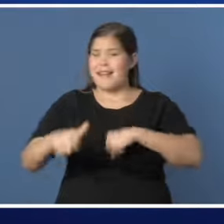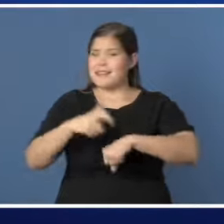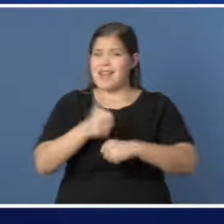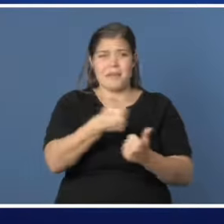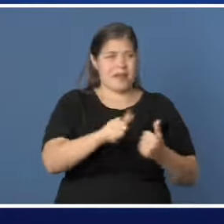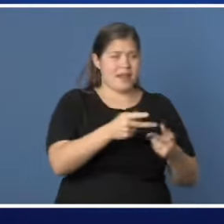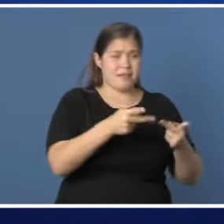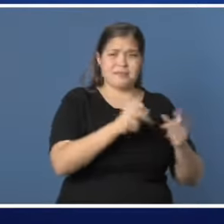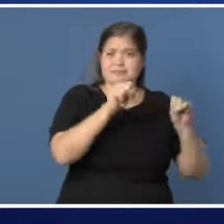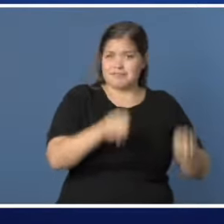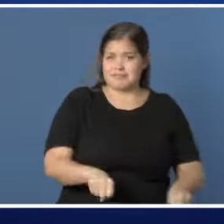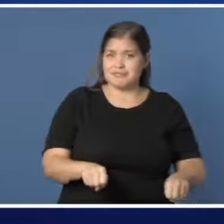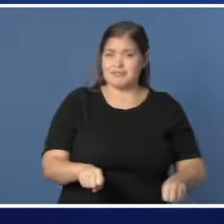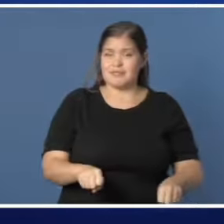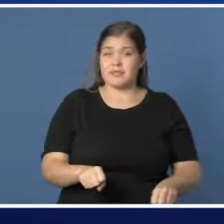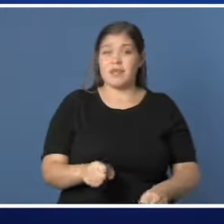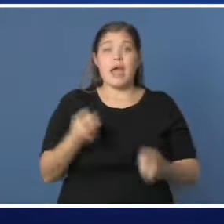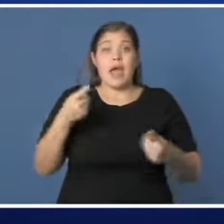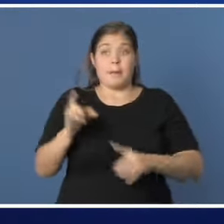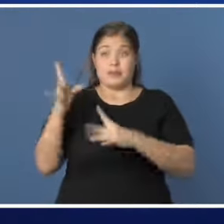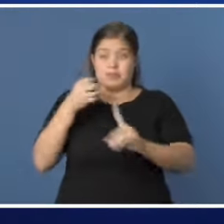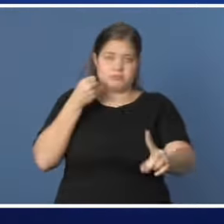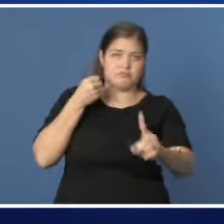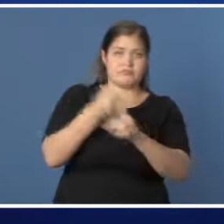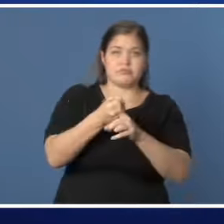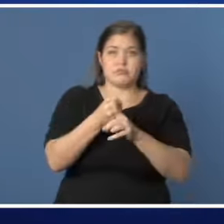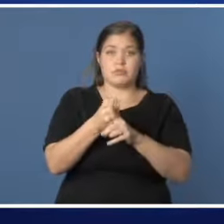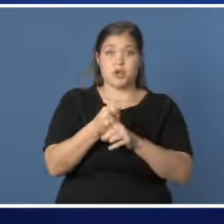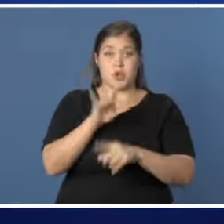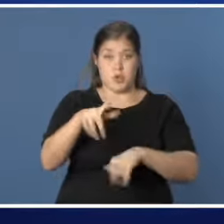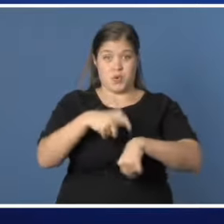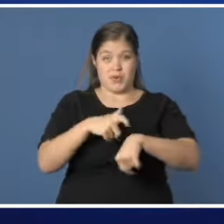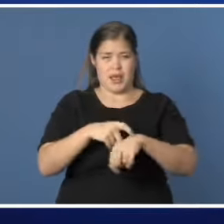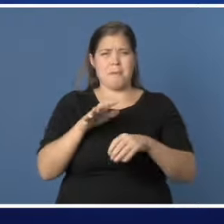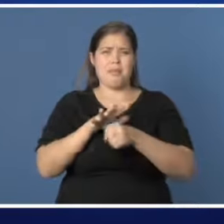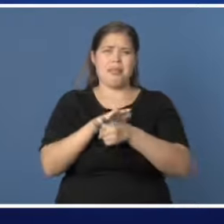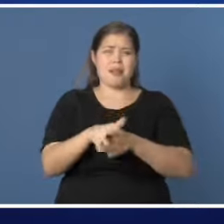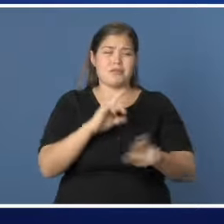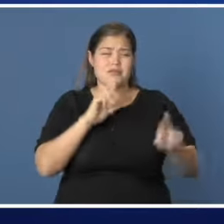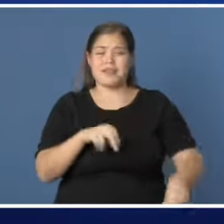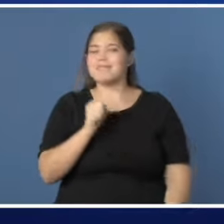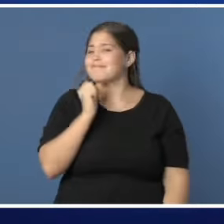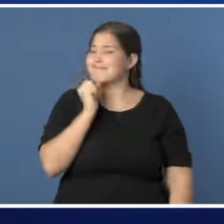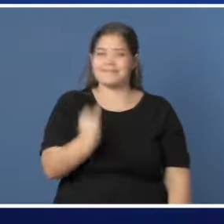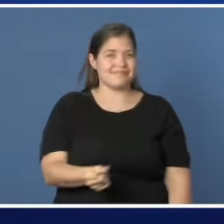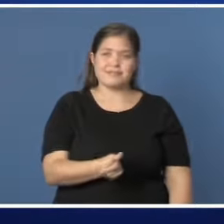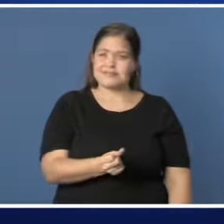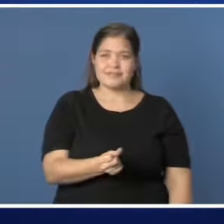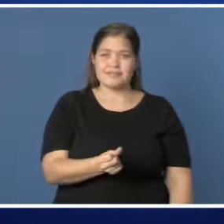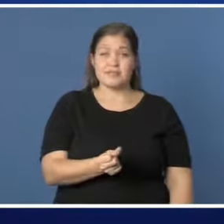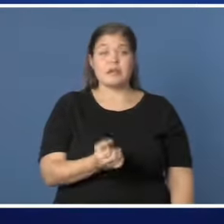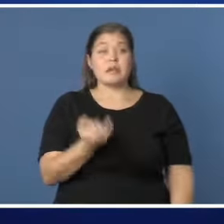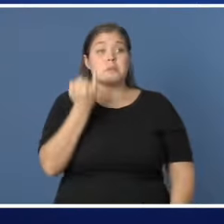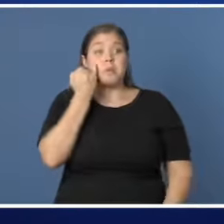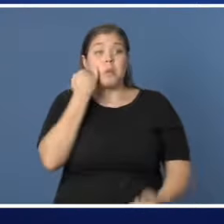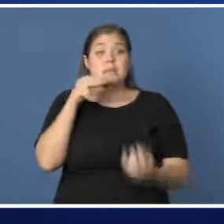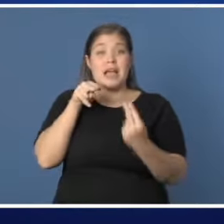Disasters happen anytime and anywhere, and when disaster strikes, you may not have much time to